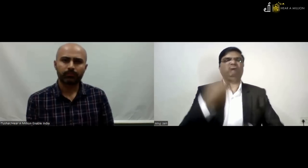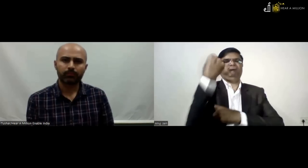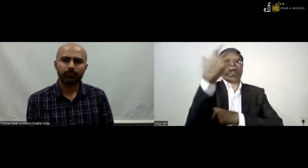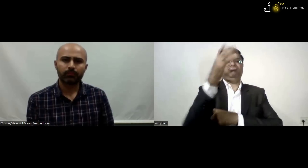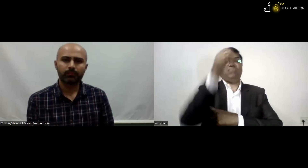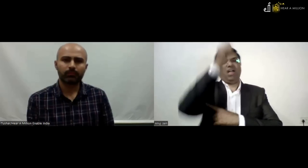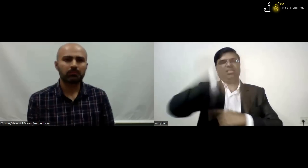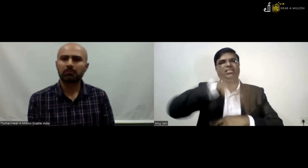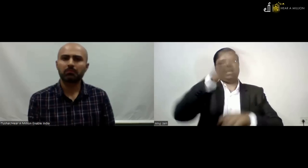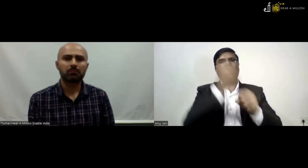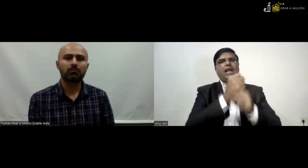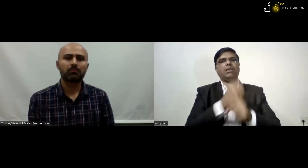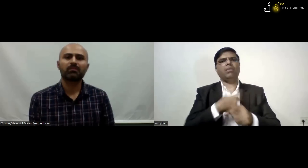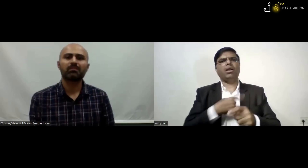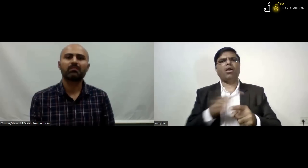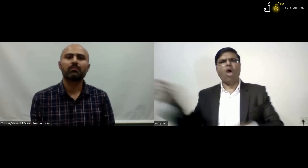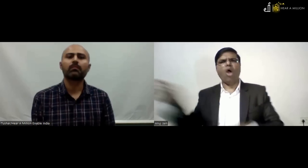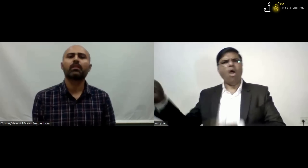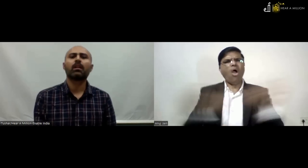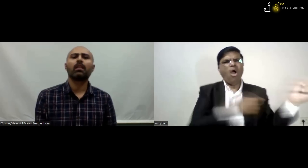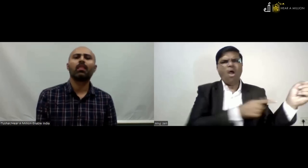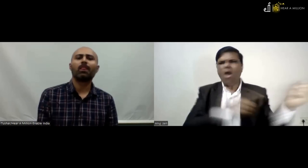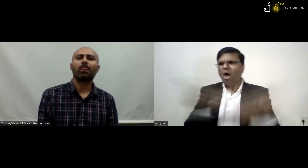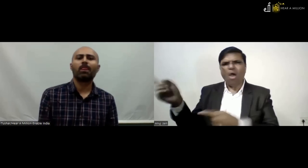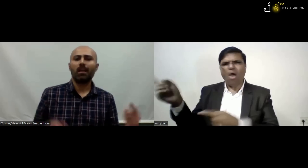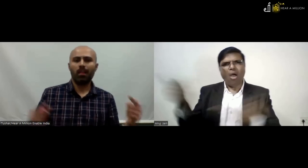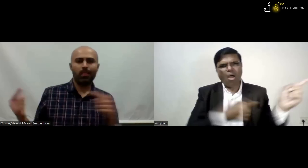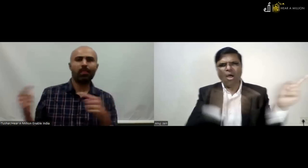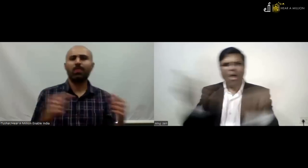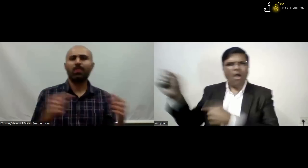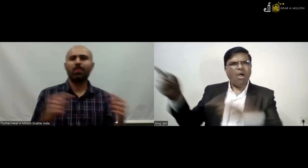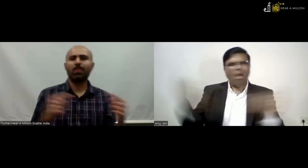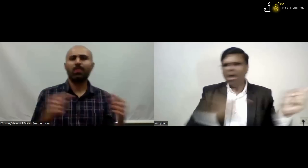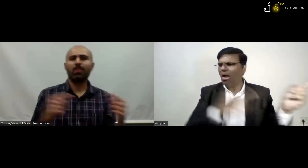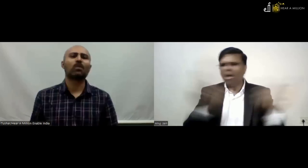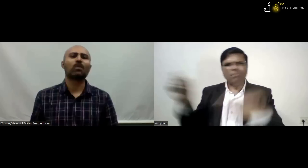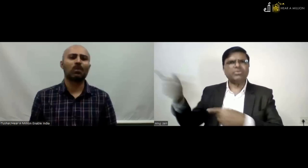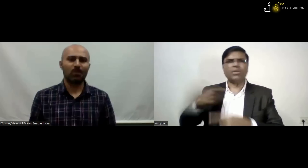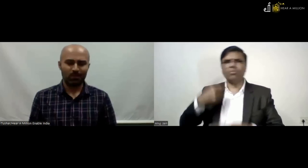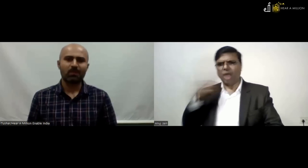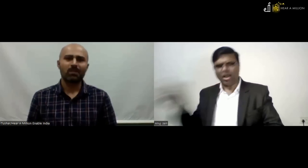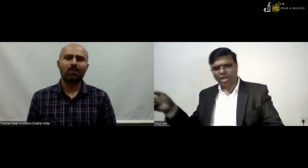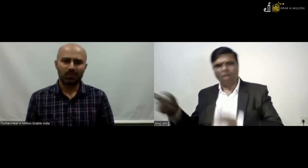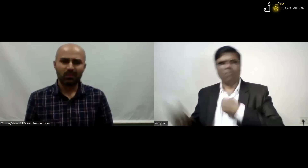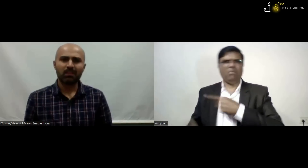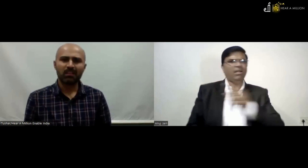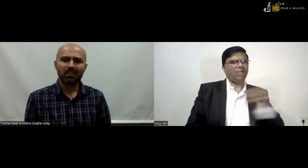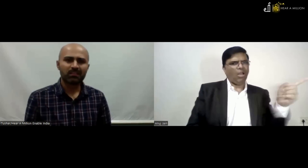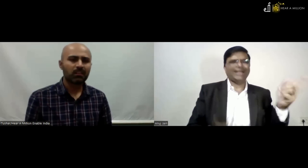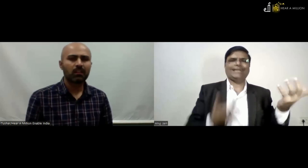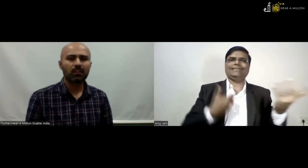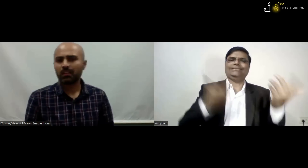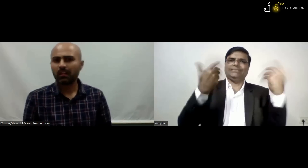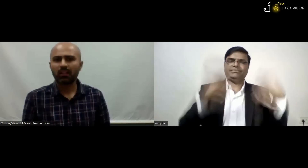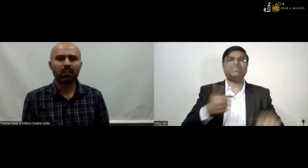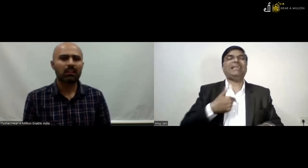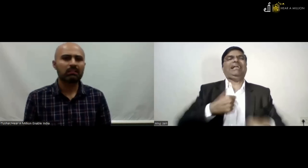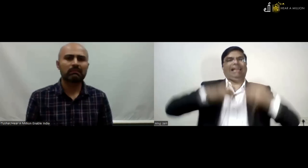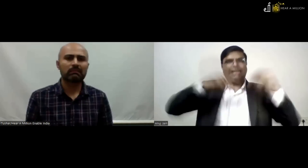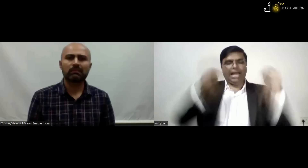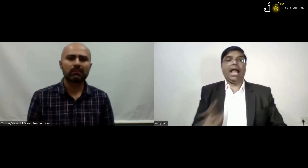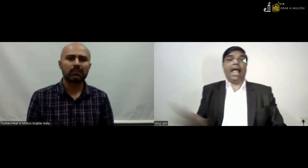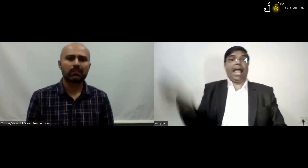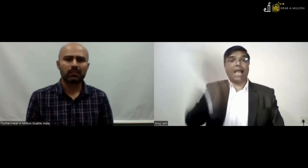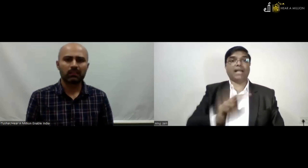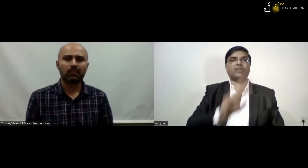department. There also, they said that we don't have the power. It has to come from the center. So there was again a lot of tussle, and you